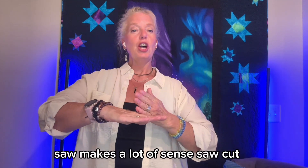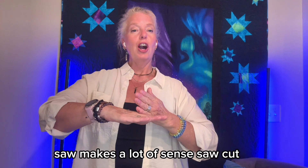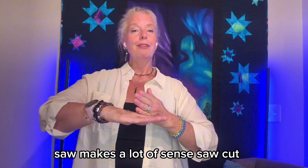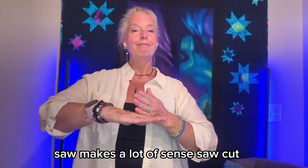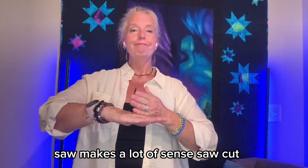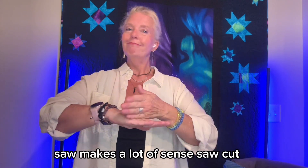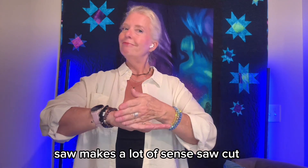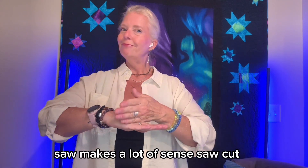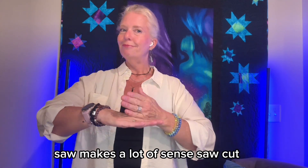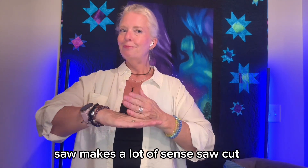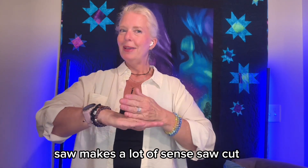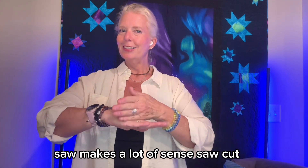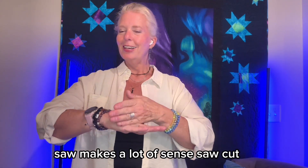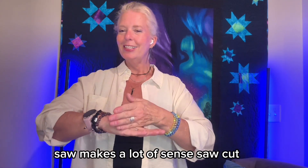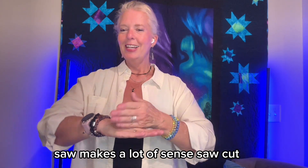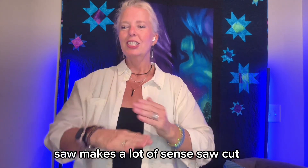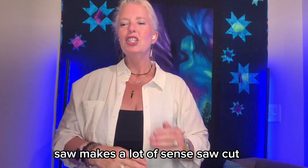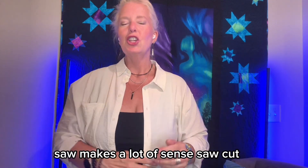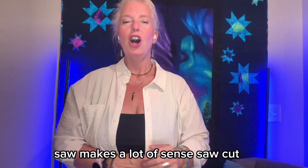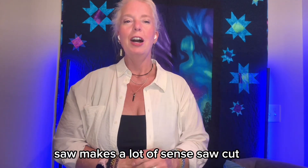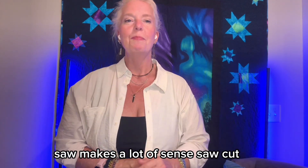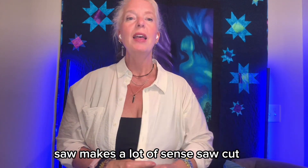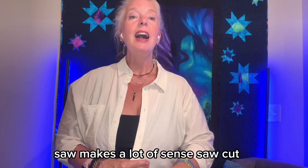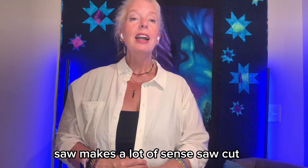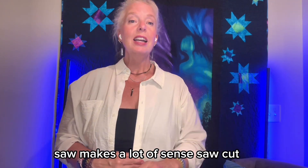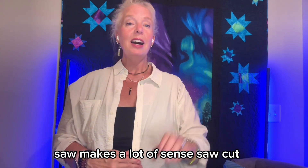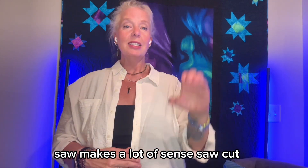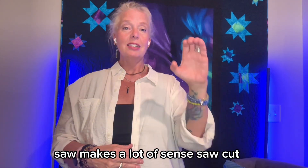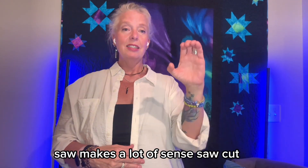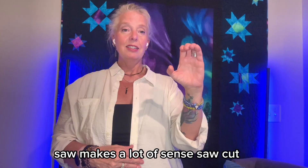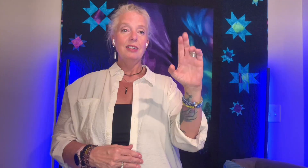saw. Makes a lot of sense. Saw. Cut.